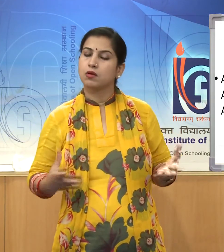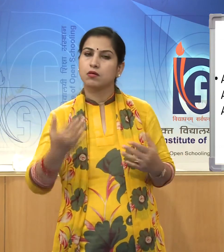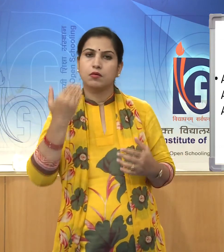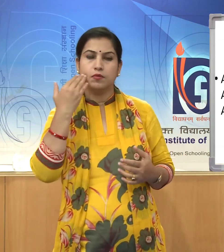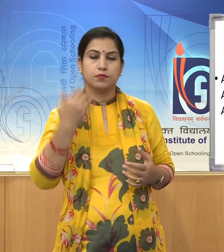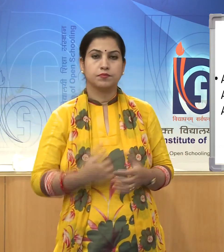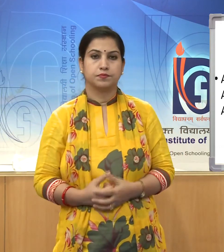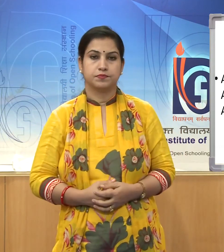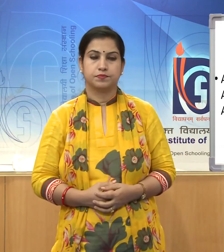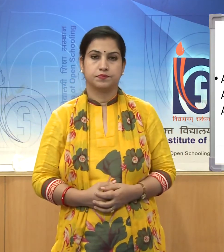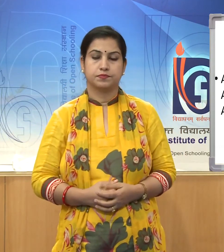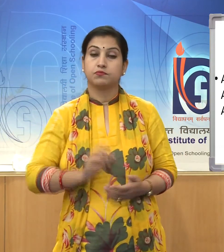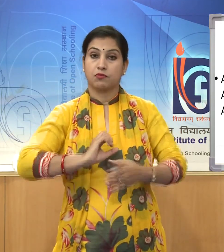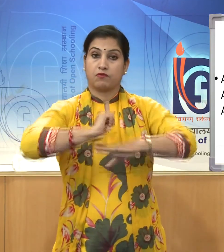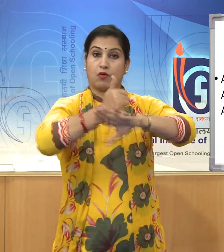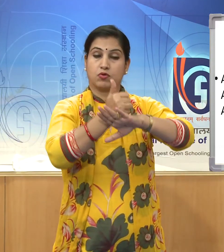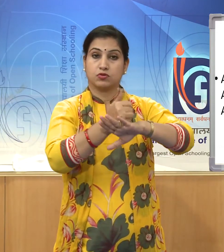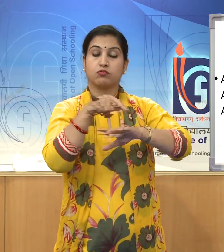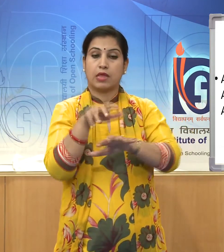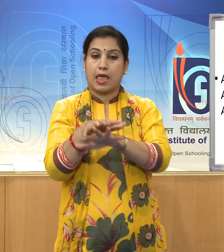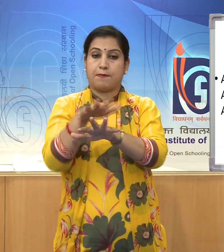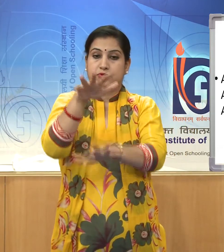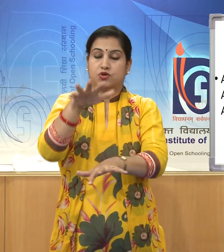began with the foundation of abstract art.